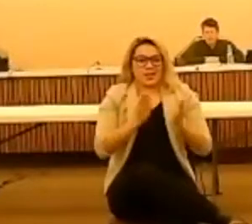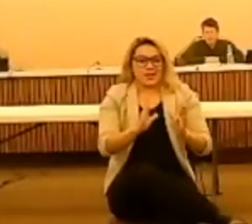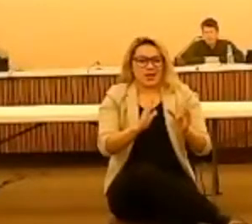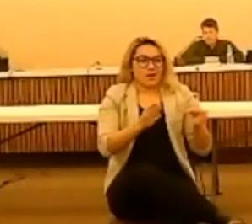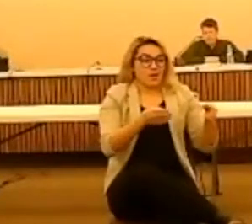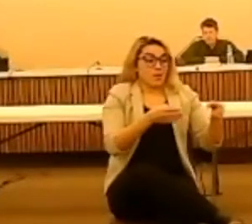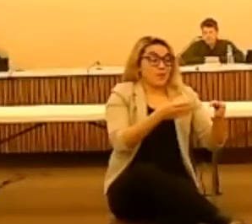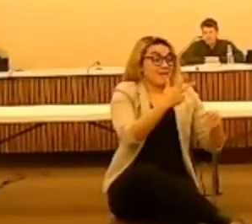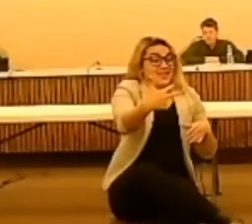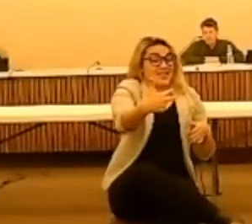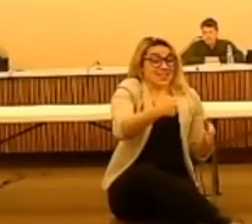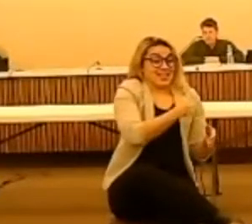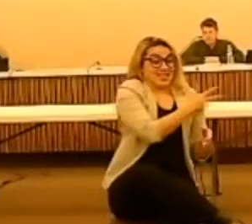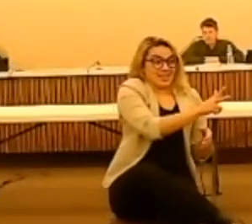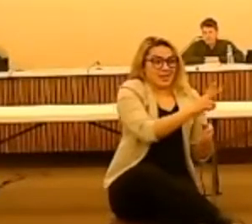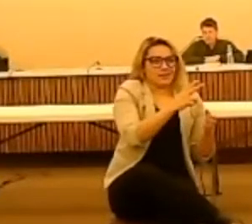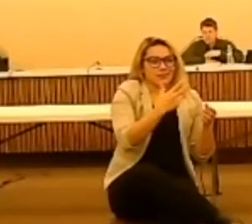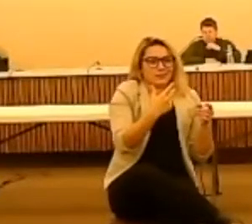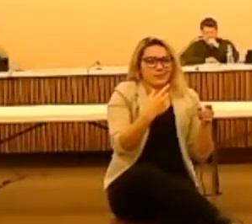dangerous.